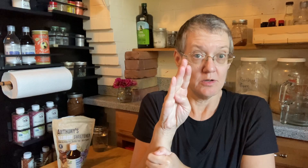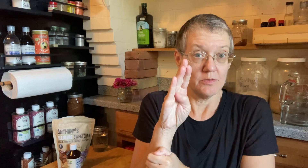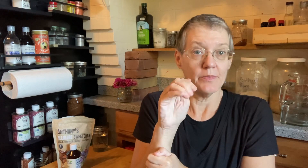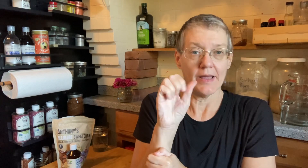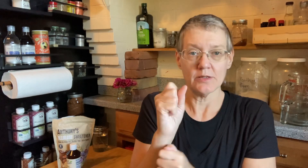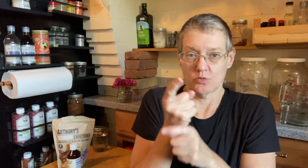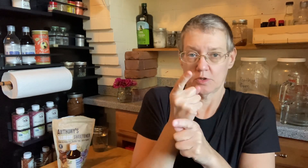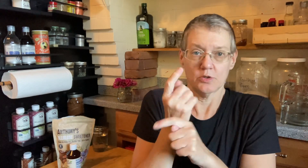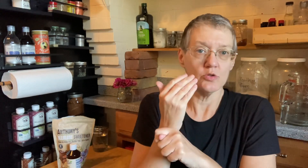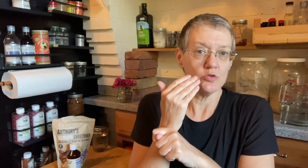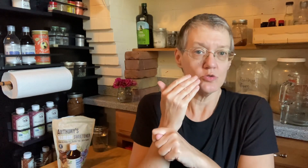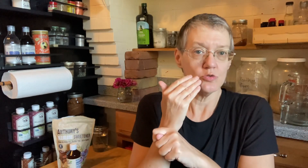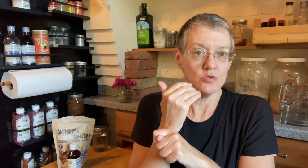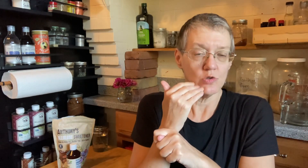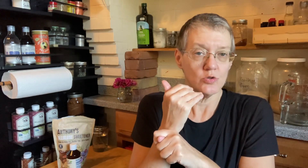1/10 the carbs.